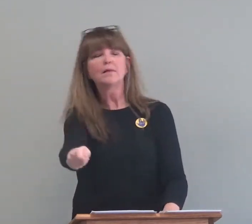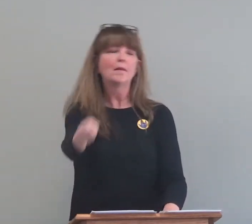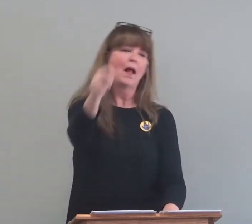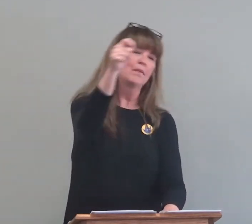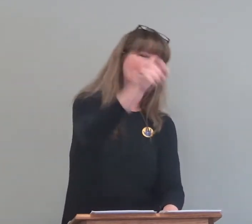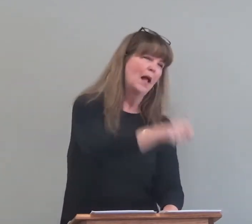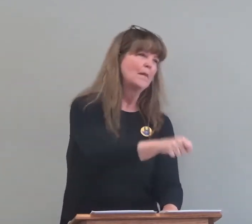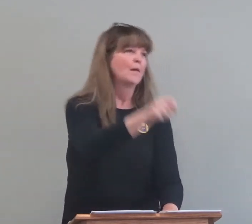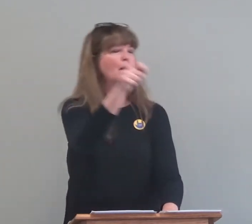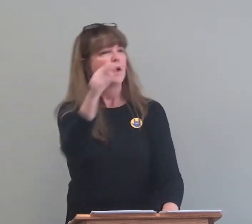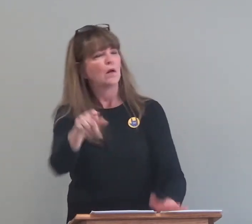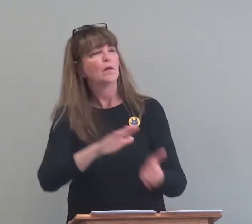the Queen knighted him.